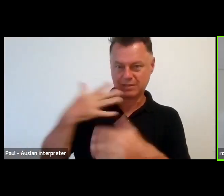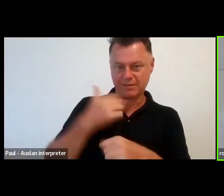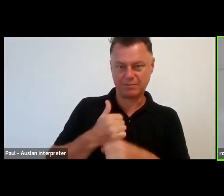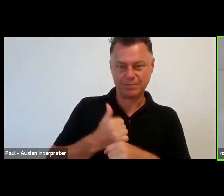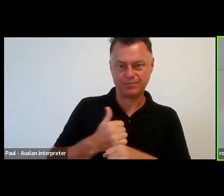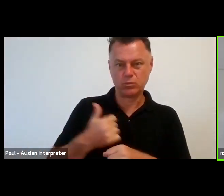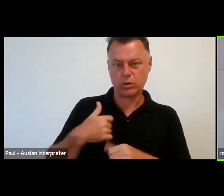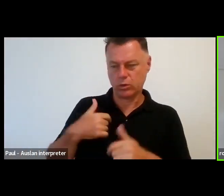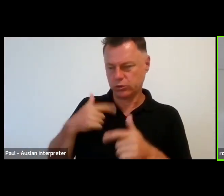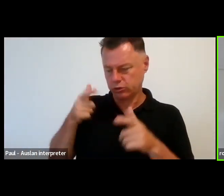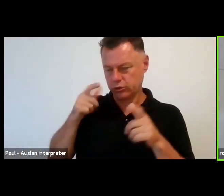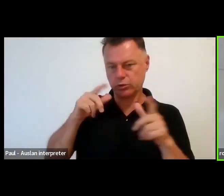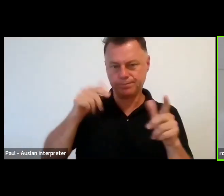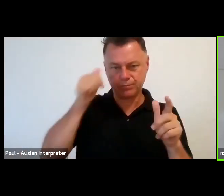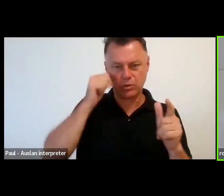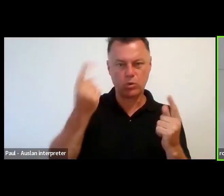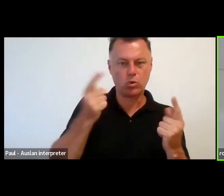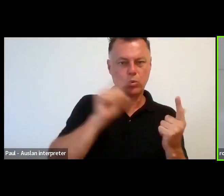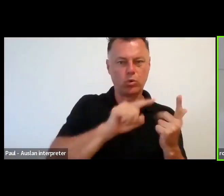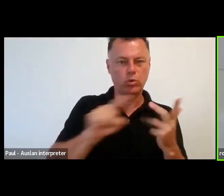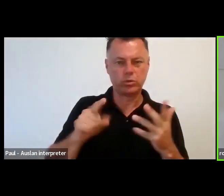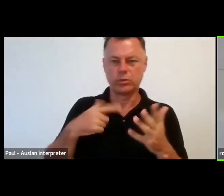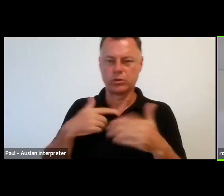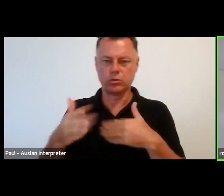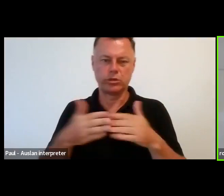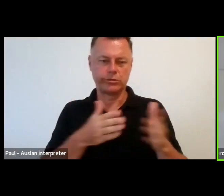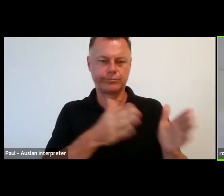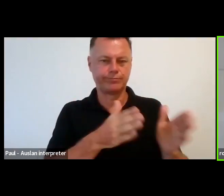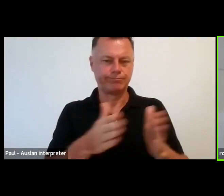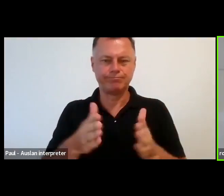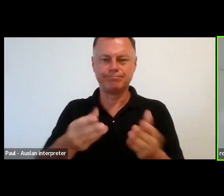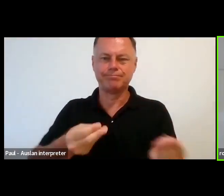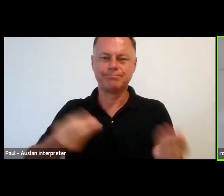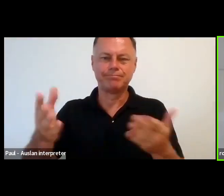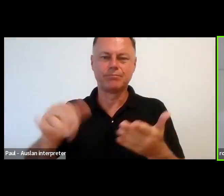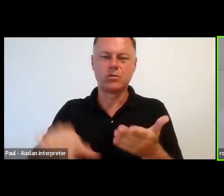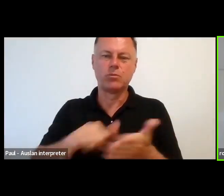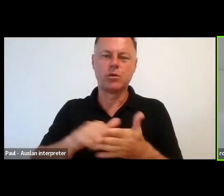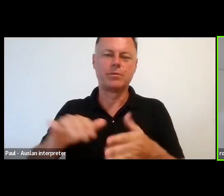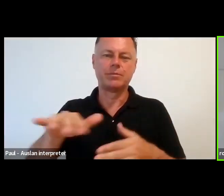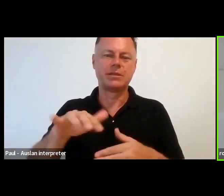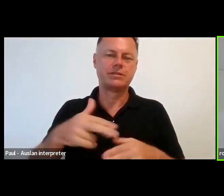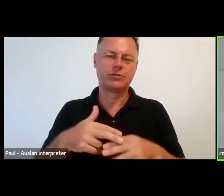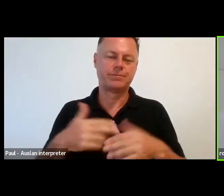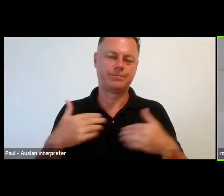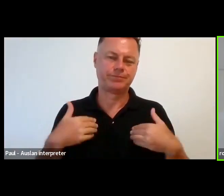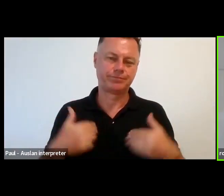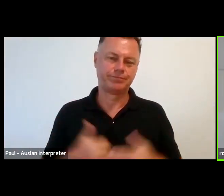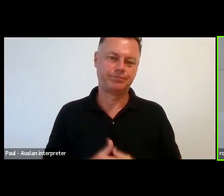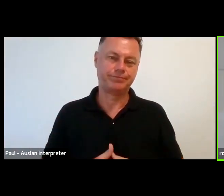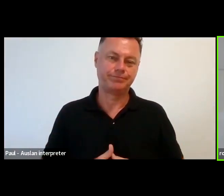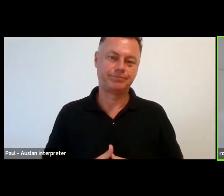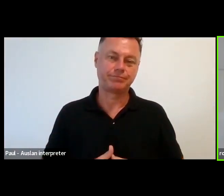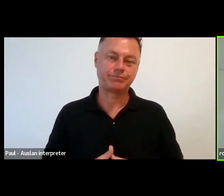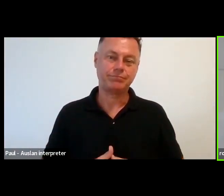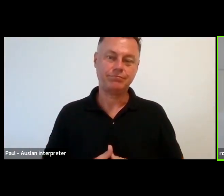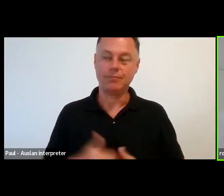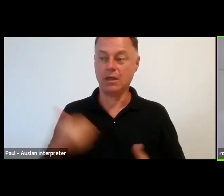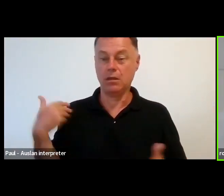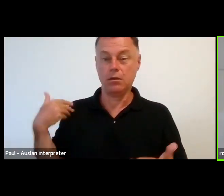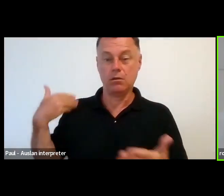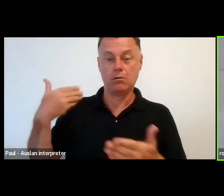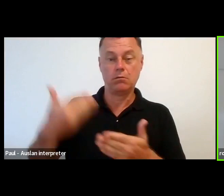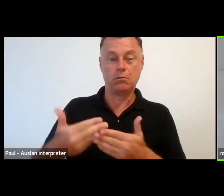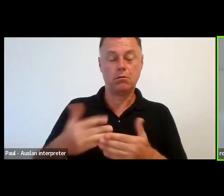into the care pathways when it's appropriate. Now, I have said that the vast majority of us who are fully vaccinated will have very mild